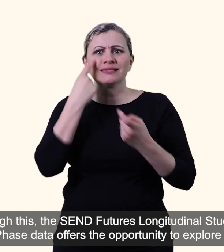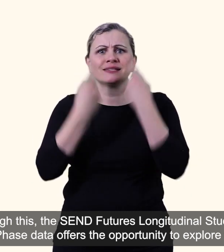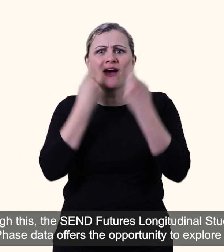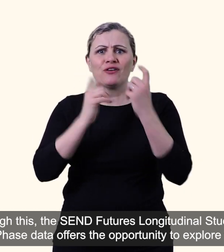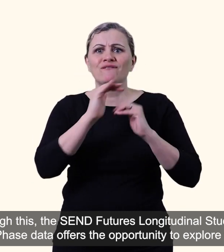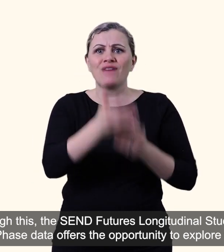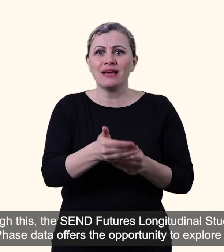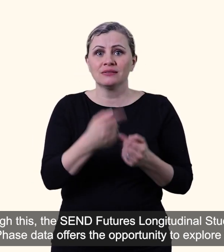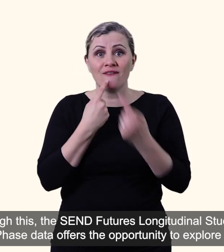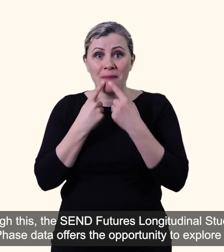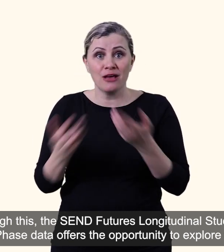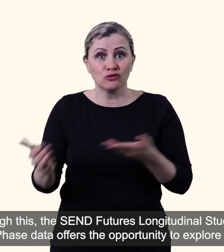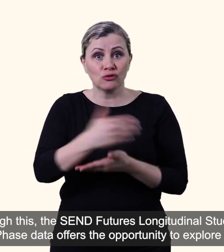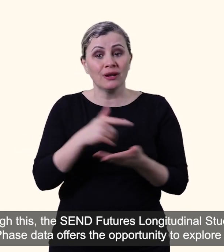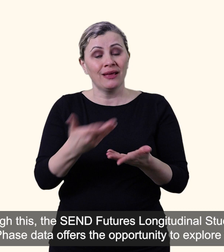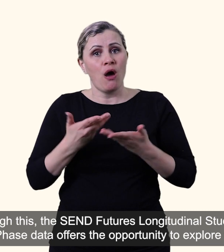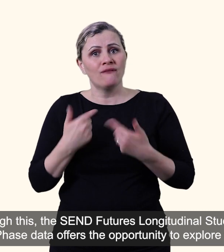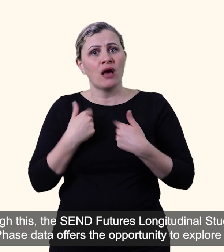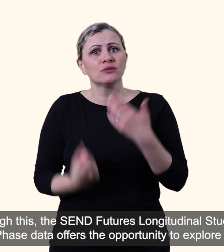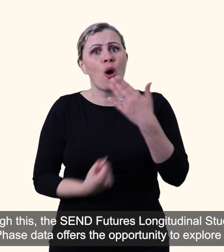the lives of several